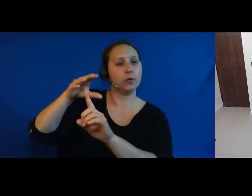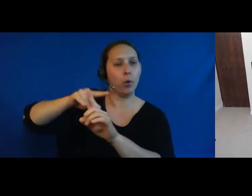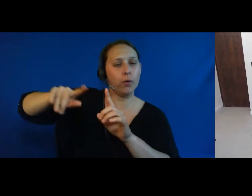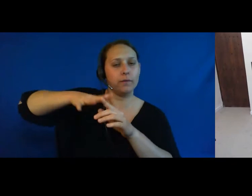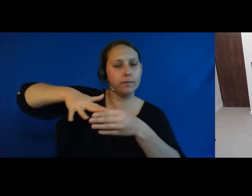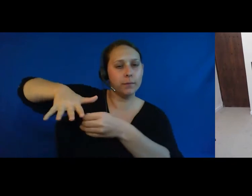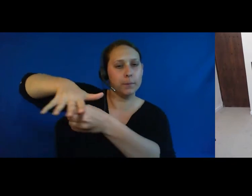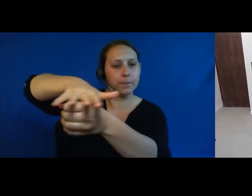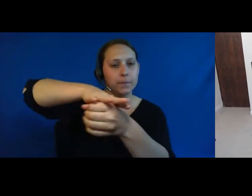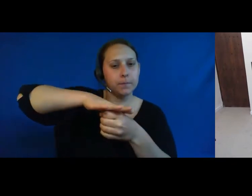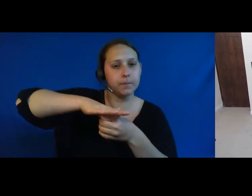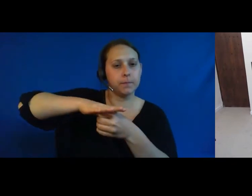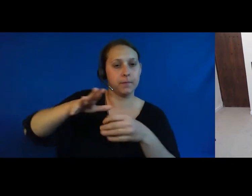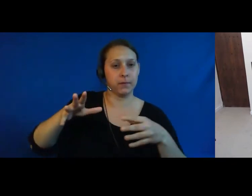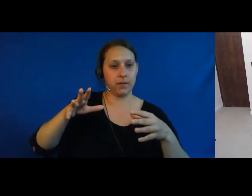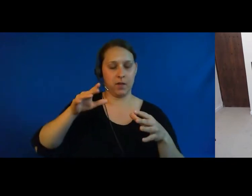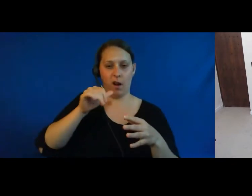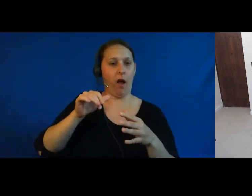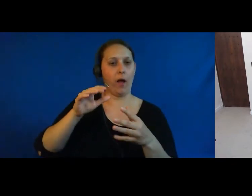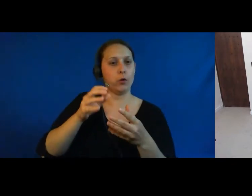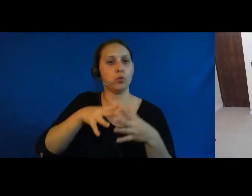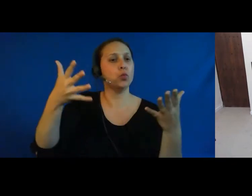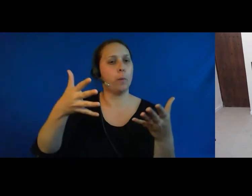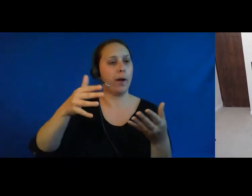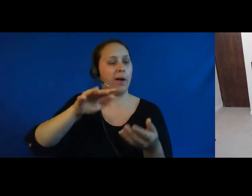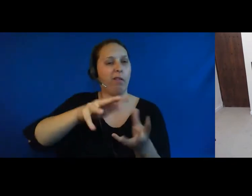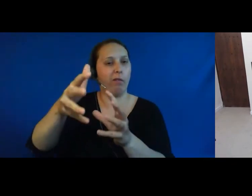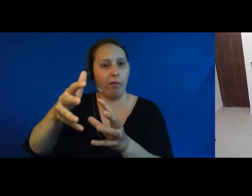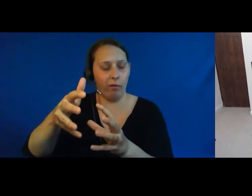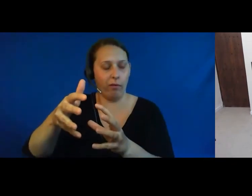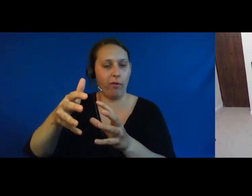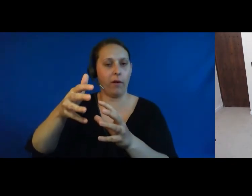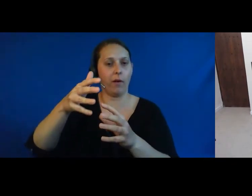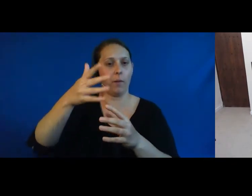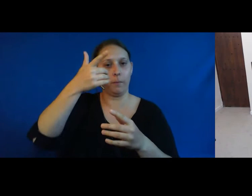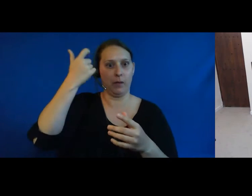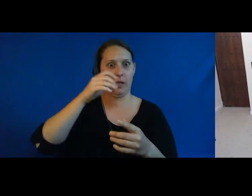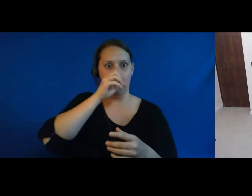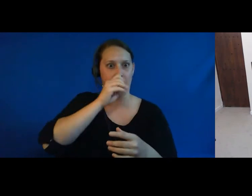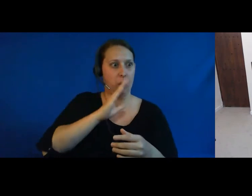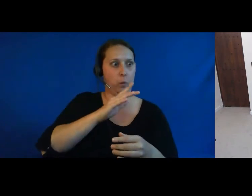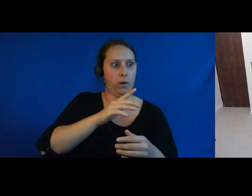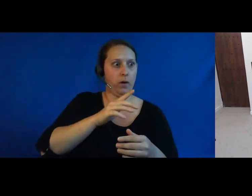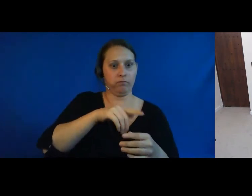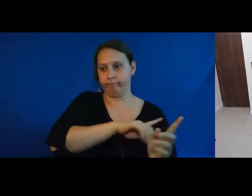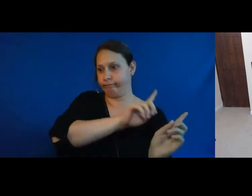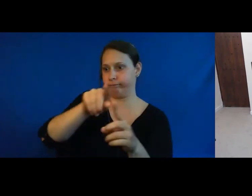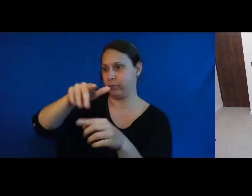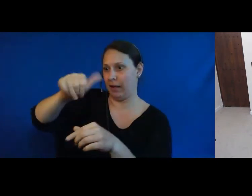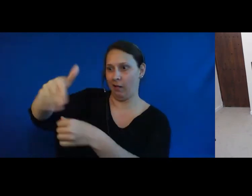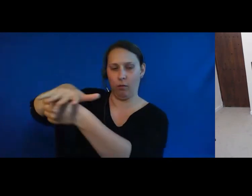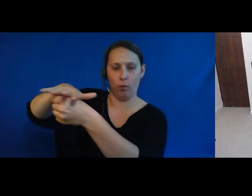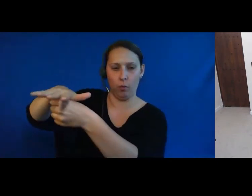an acceptable level of disturbance, then take the pigs away so that the land could recover and